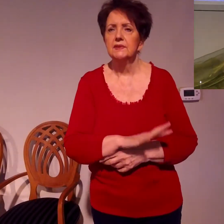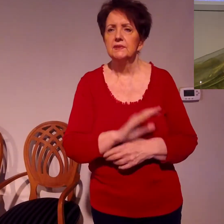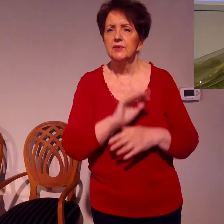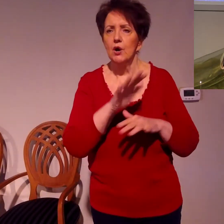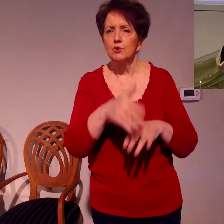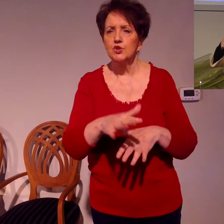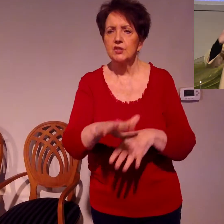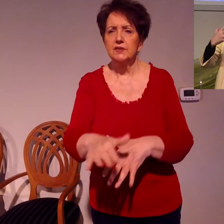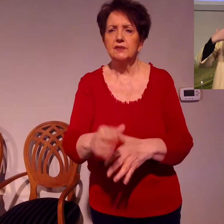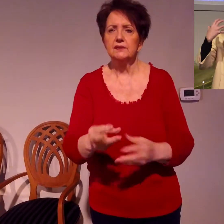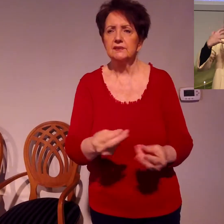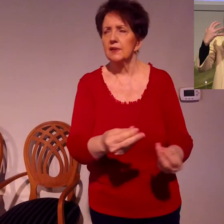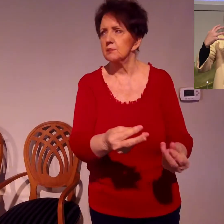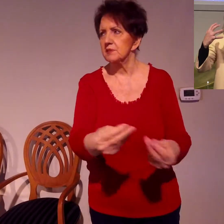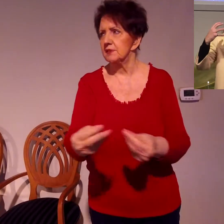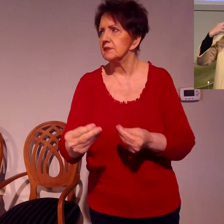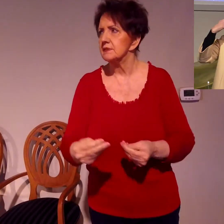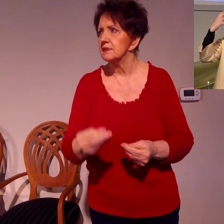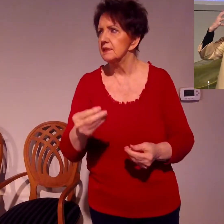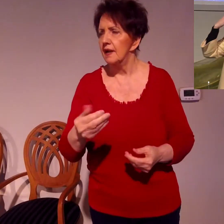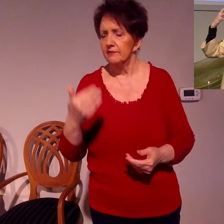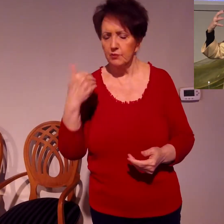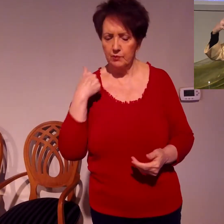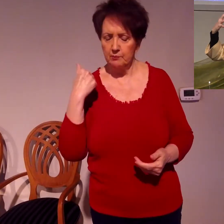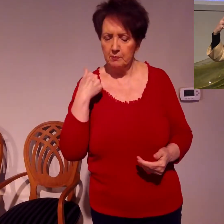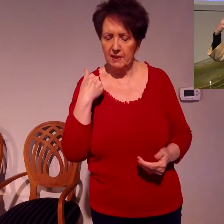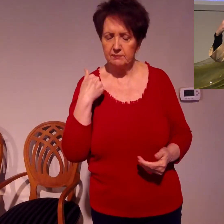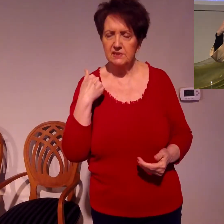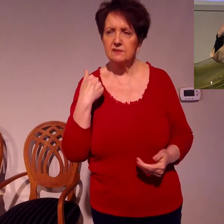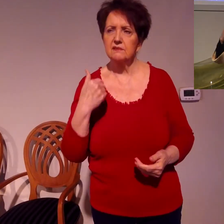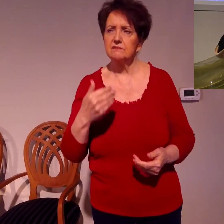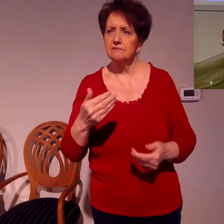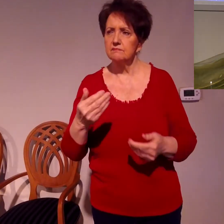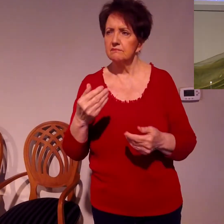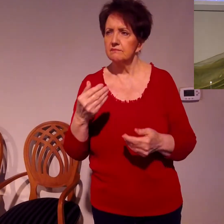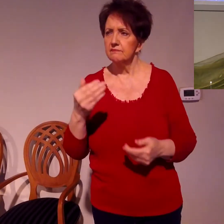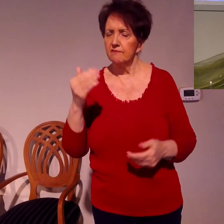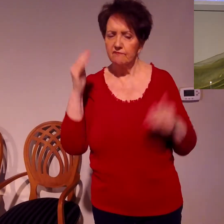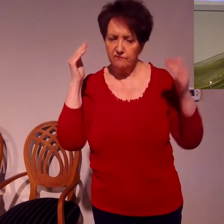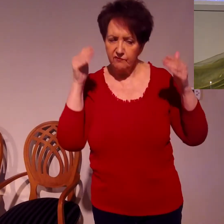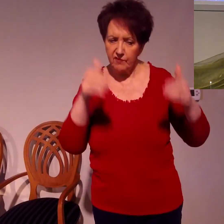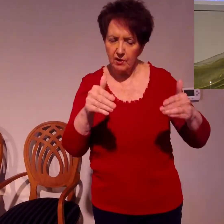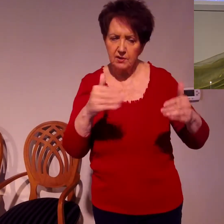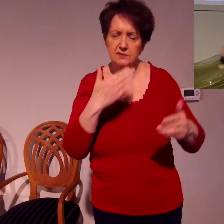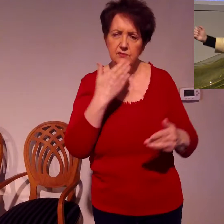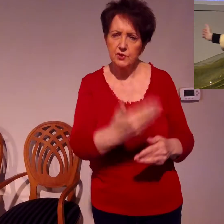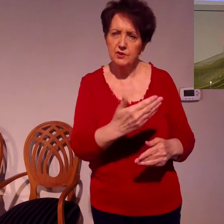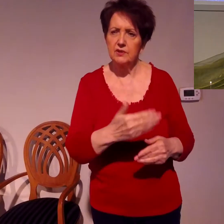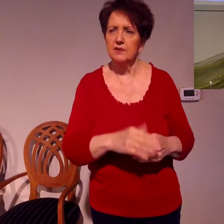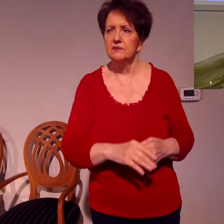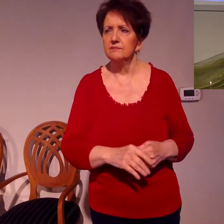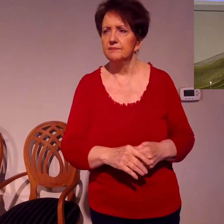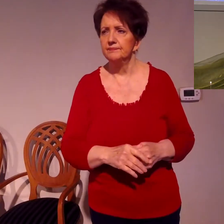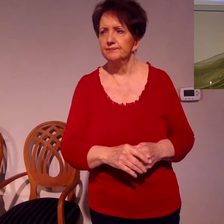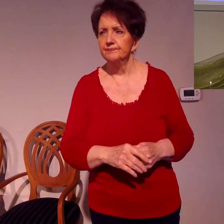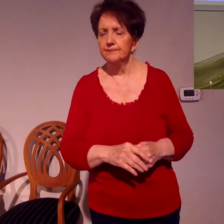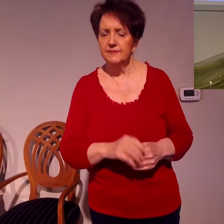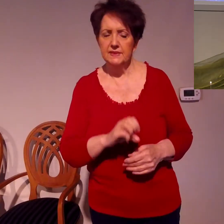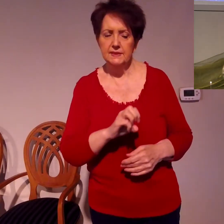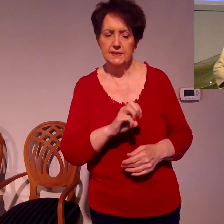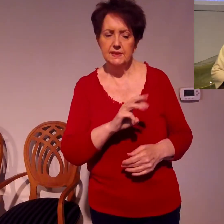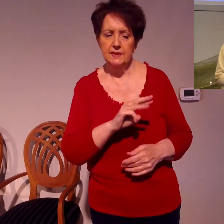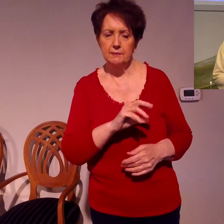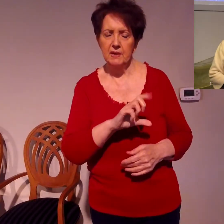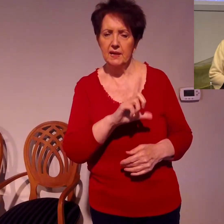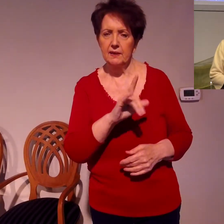have to continually remind myself and bring my awareness to this good stuff, as Emily Cady will say,